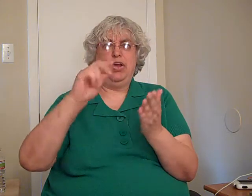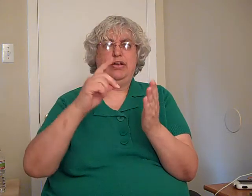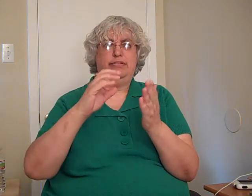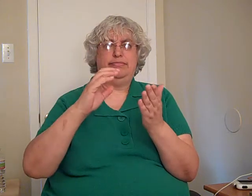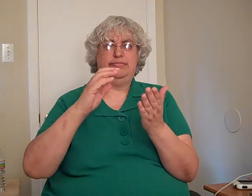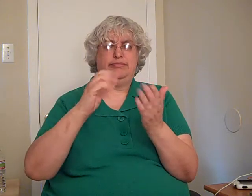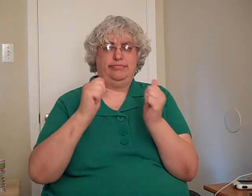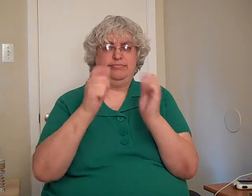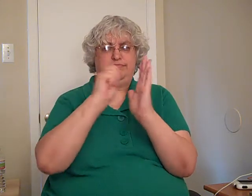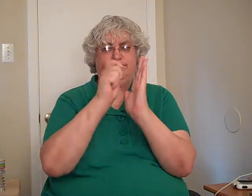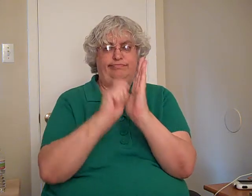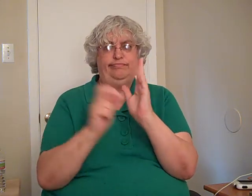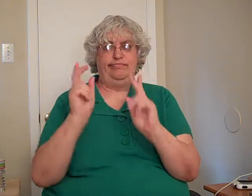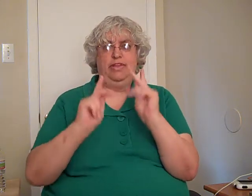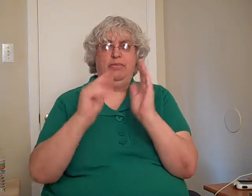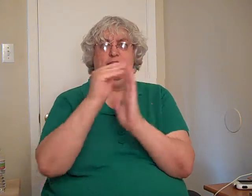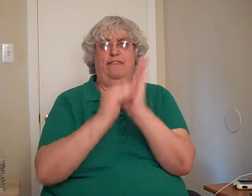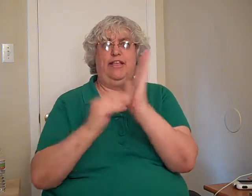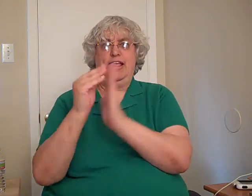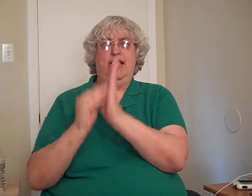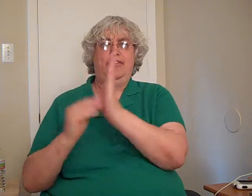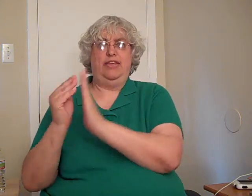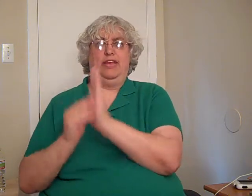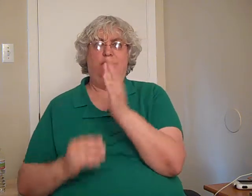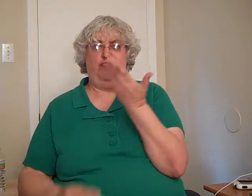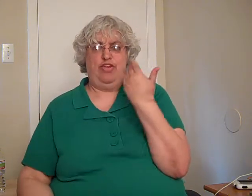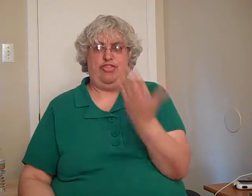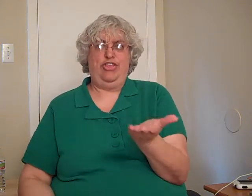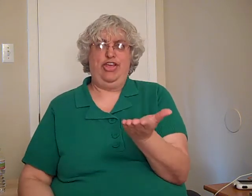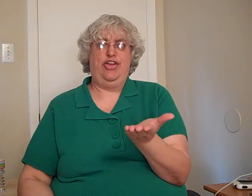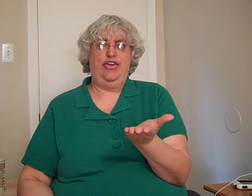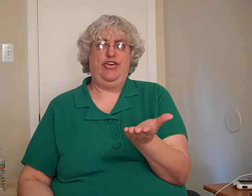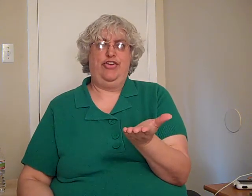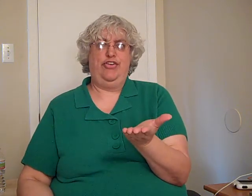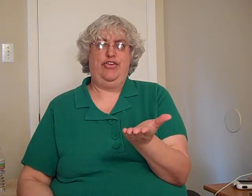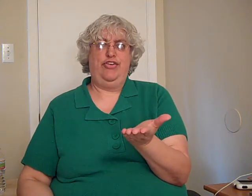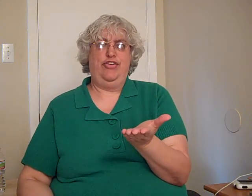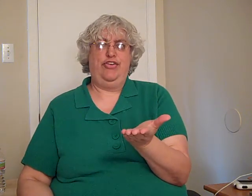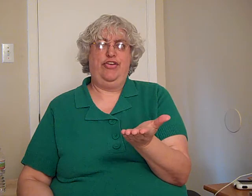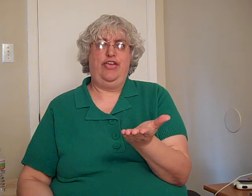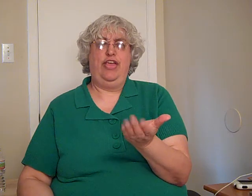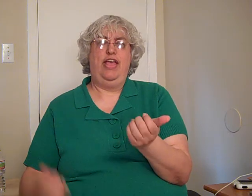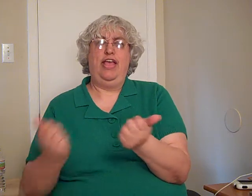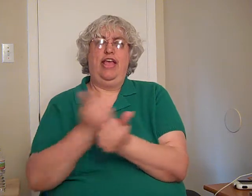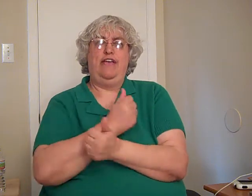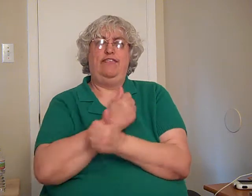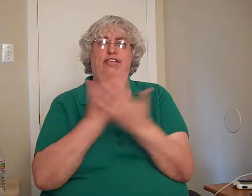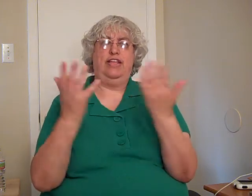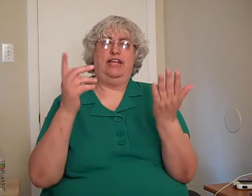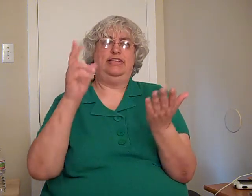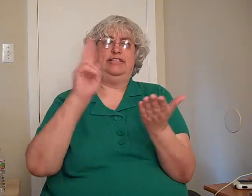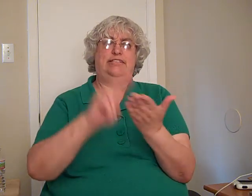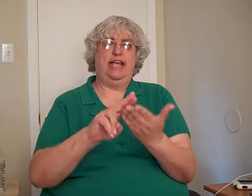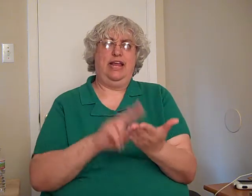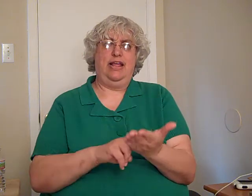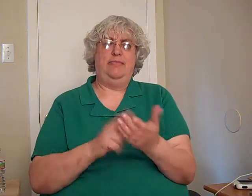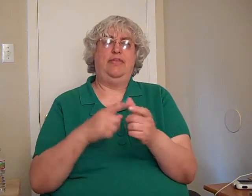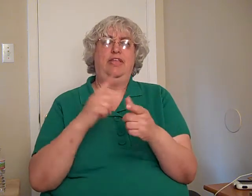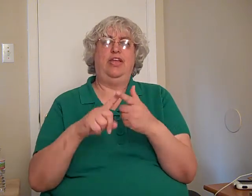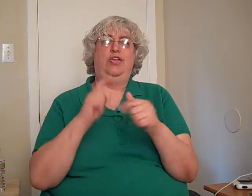can actually have people fill out their information right there on the spot. Get everything together, sign up, and then you can manually go in and